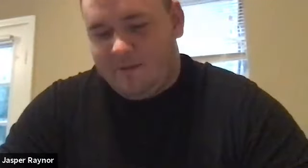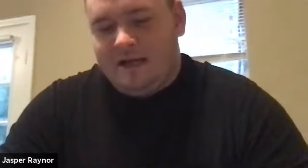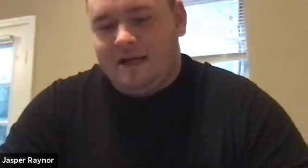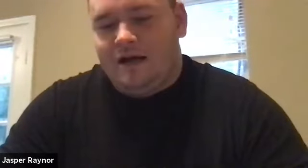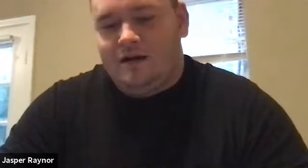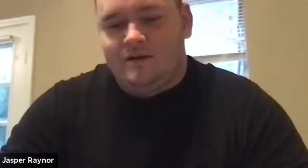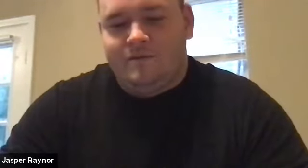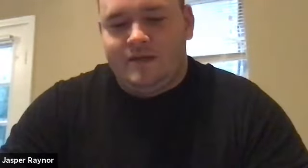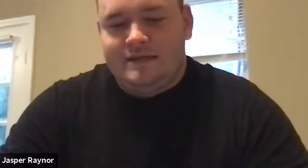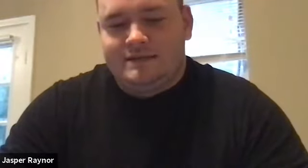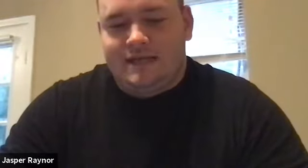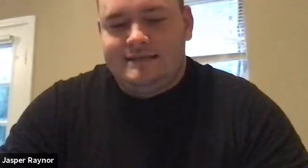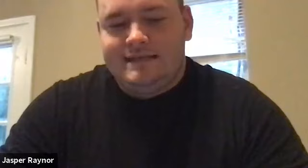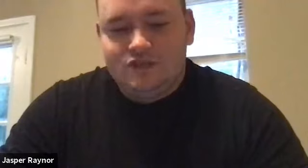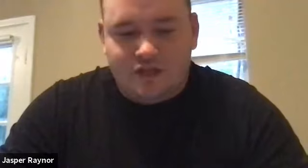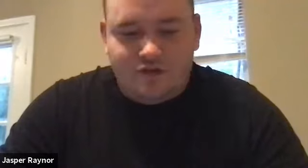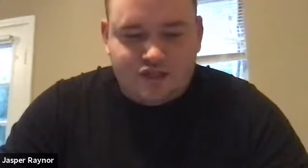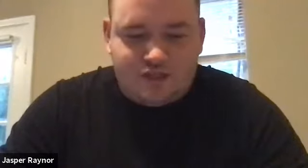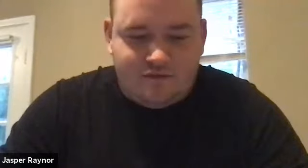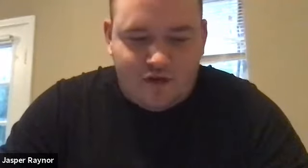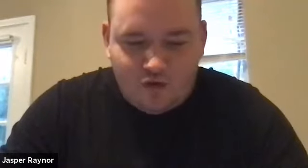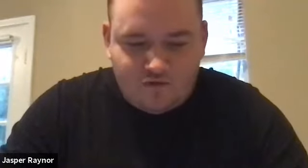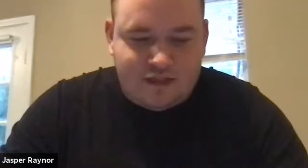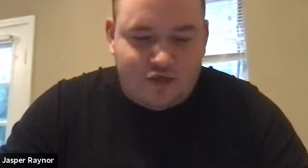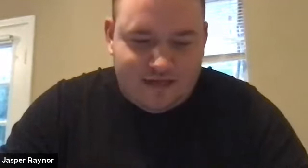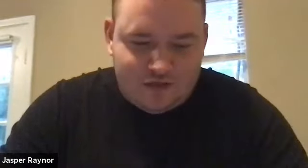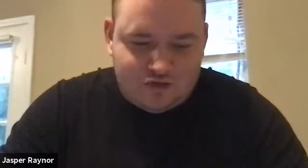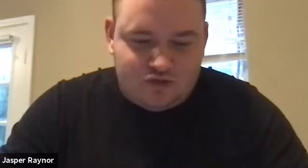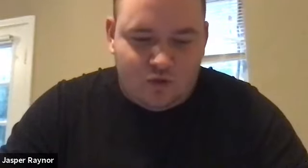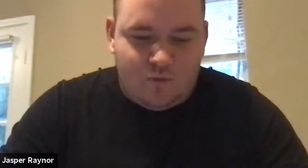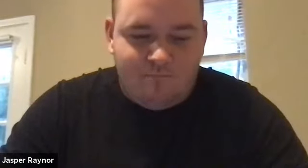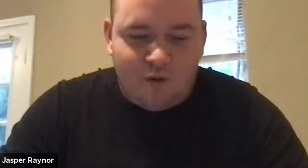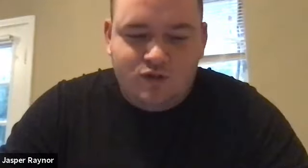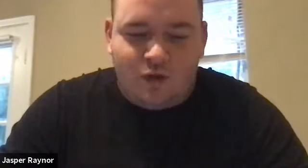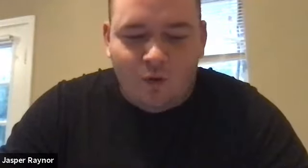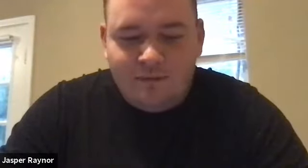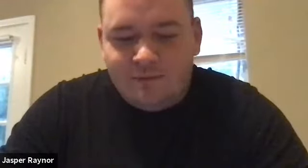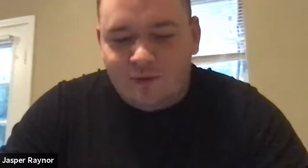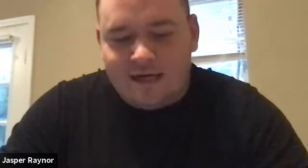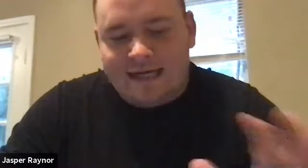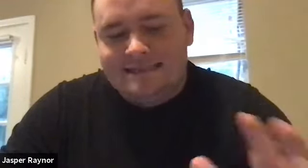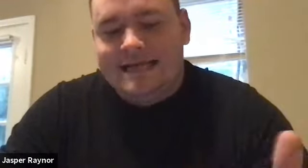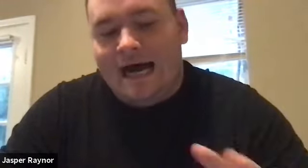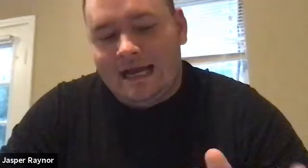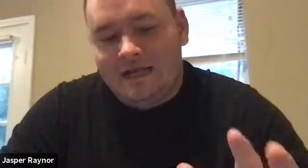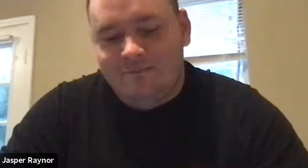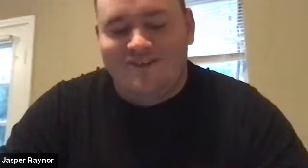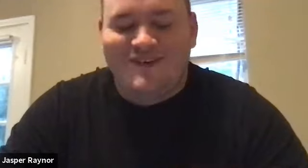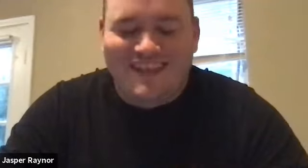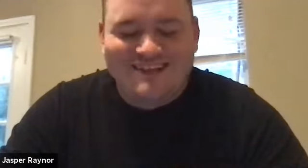but it's a degeneration of the nerves in your ears. So most old people kind of die before they lose